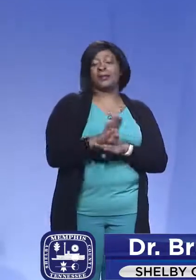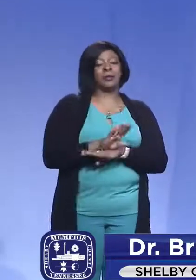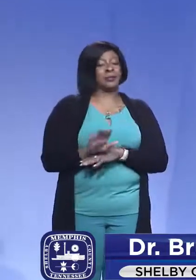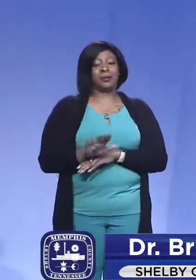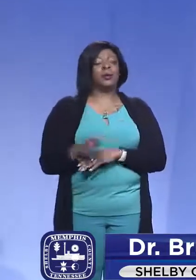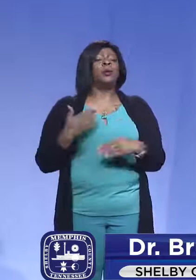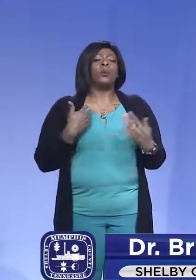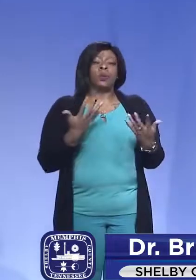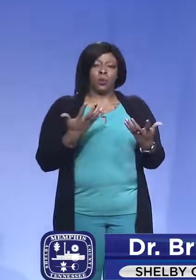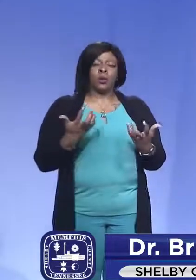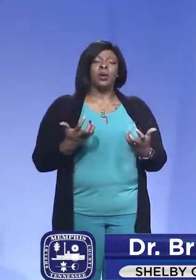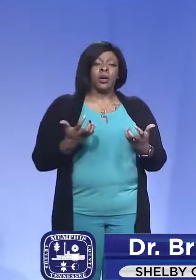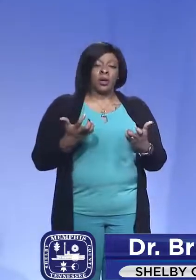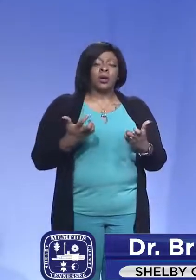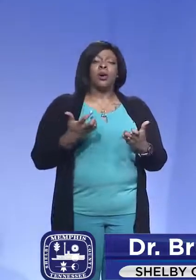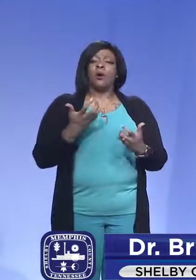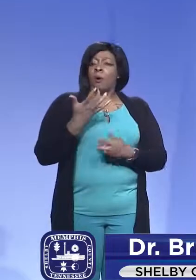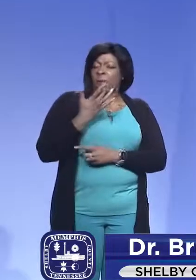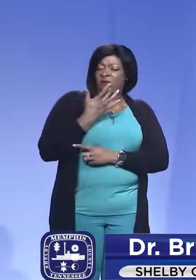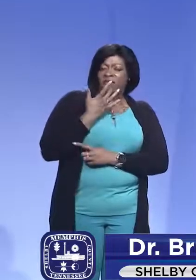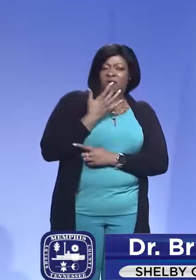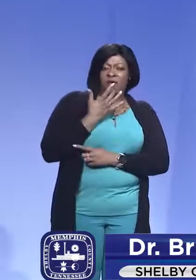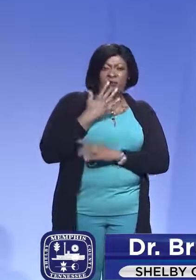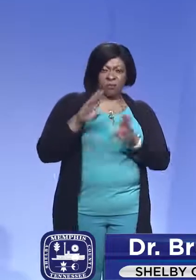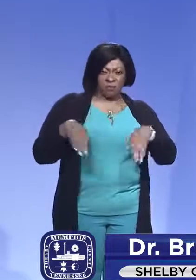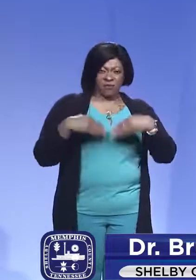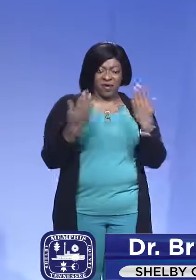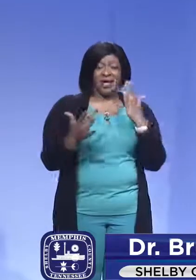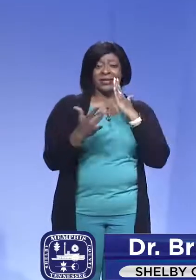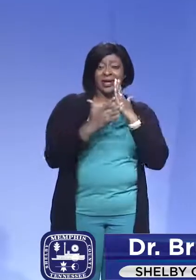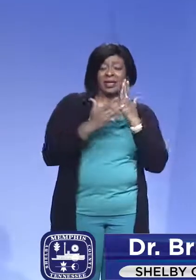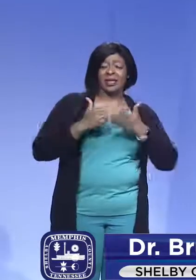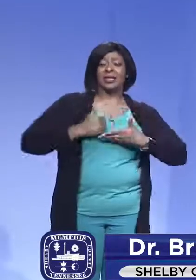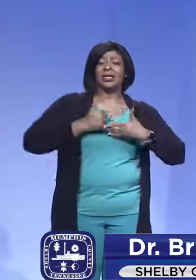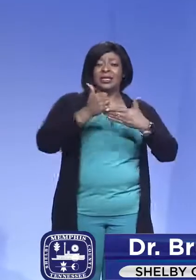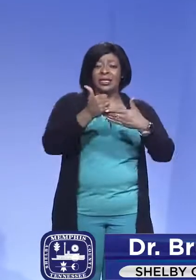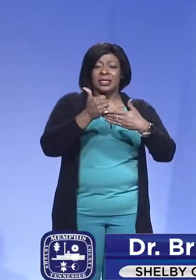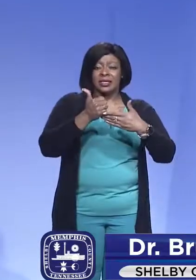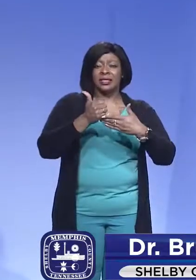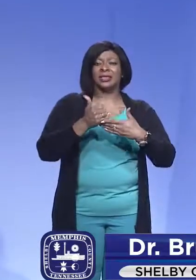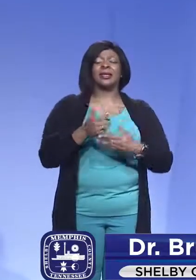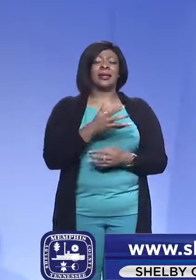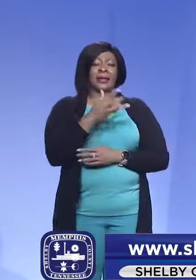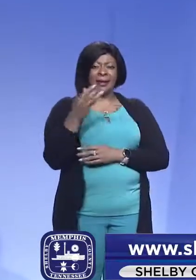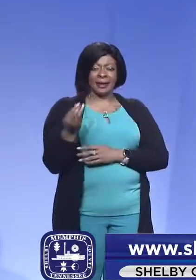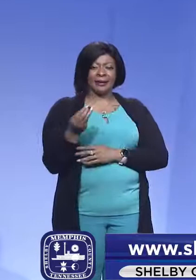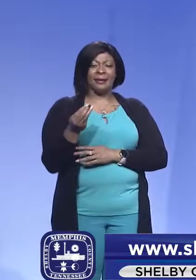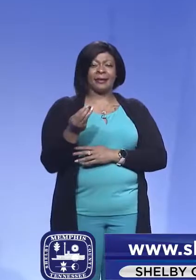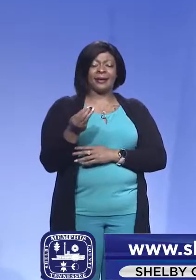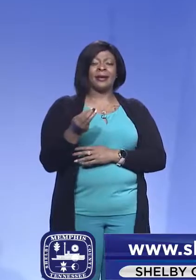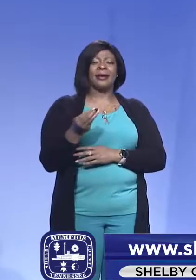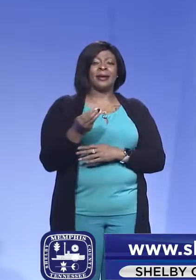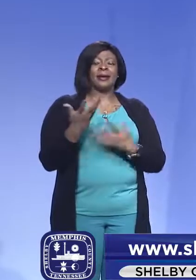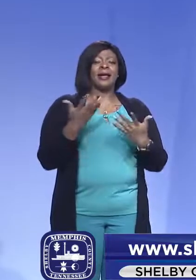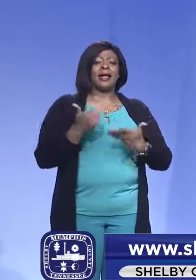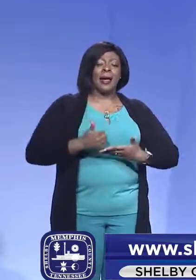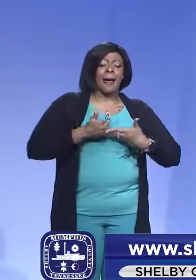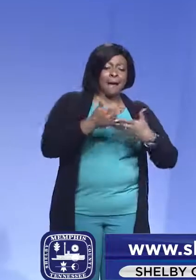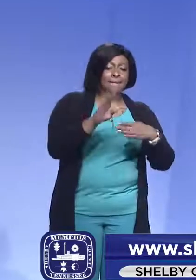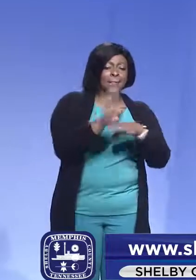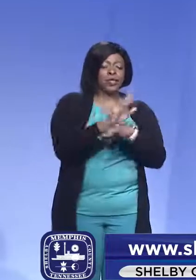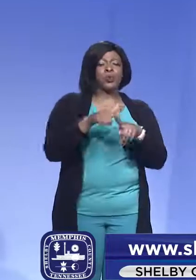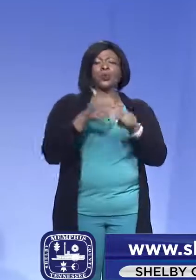We really prefer providing technical assistance and helping businesses